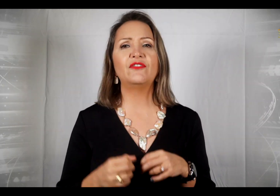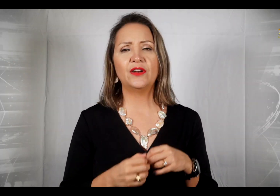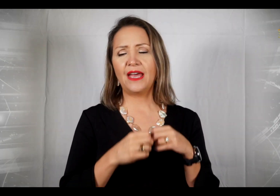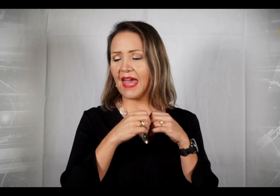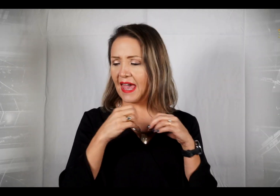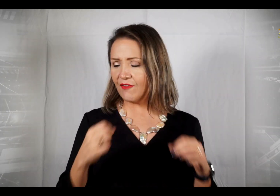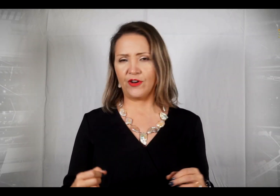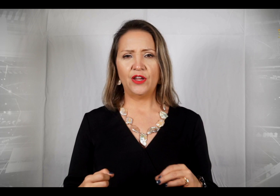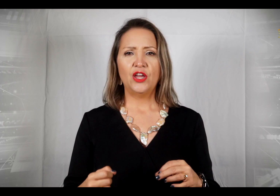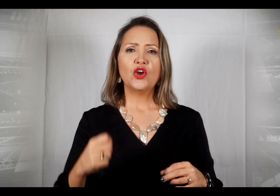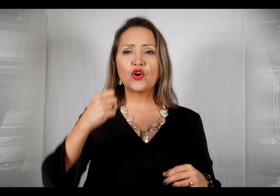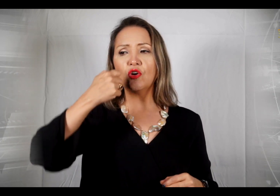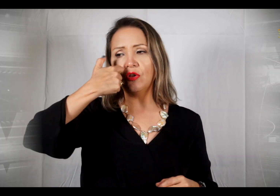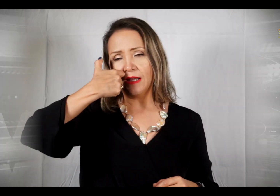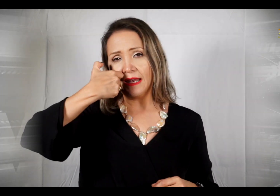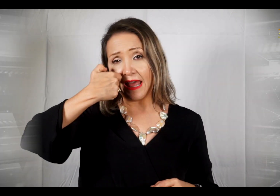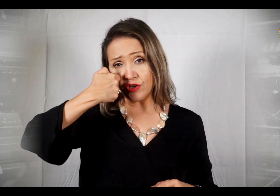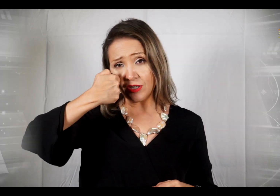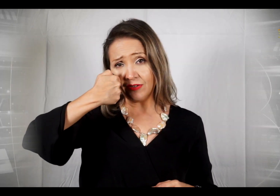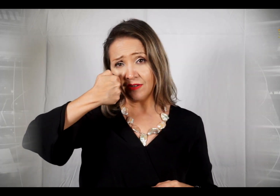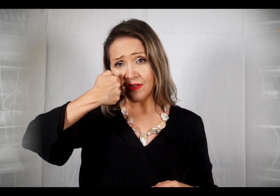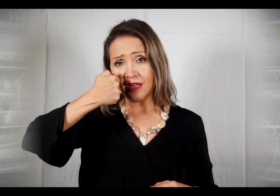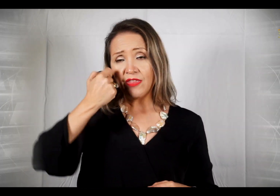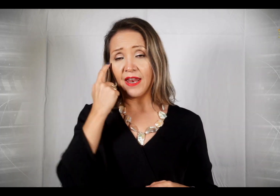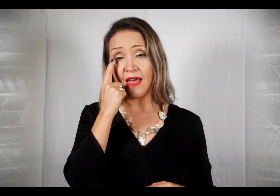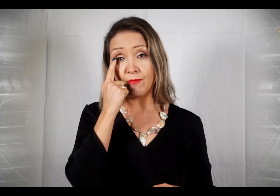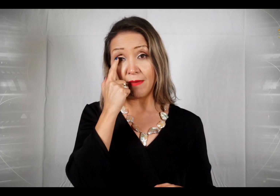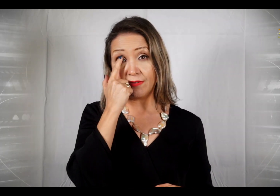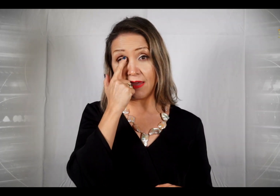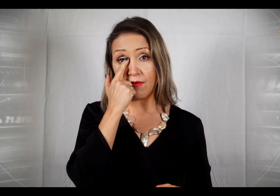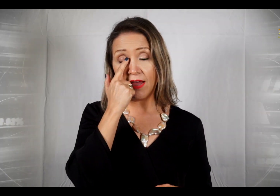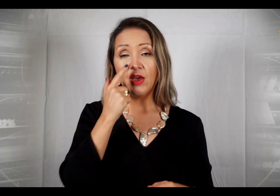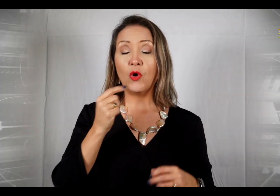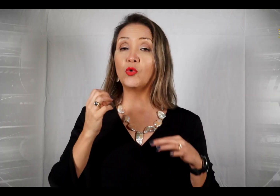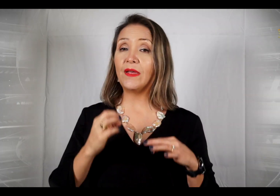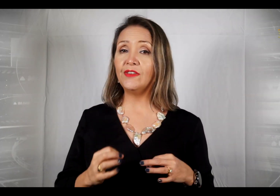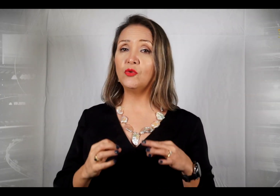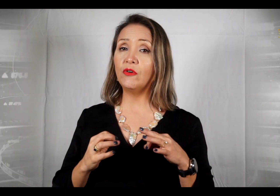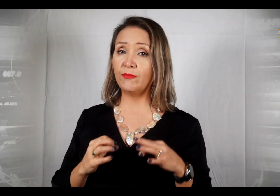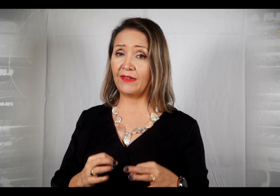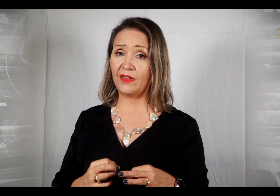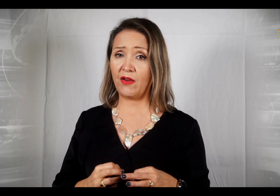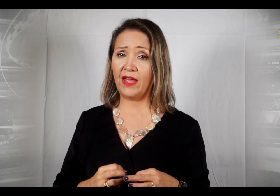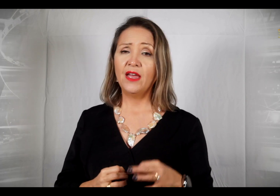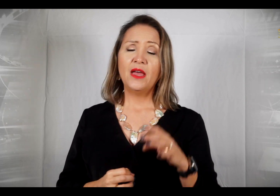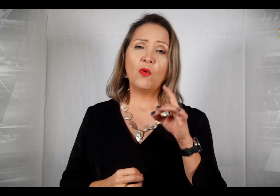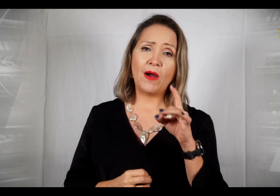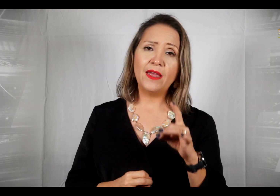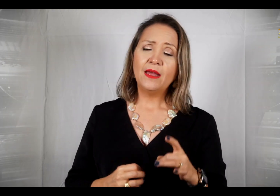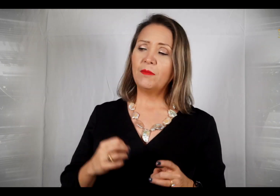never, ever curl lashes that have mascara or residue of mascara. Why?